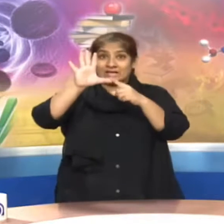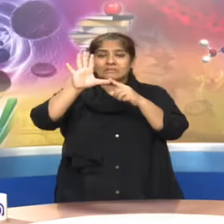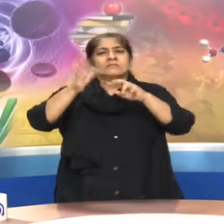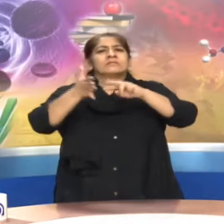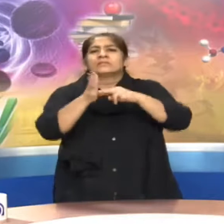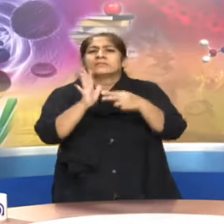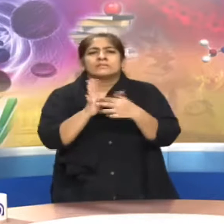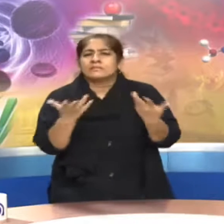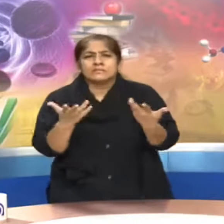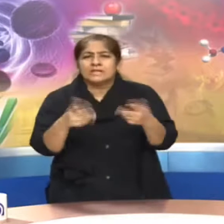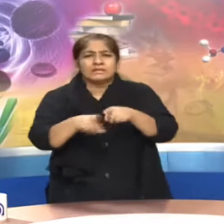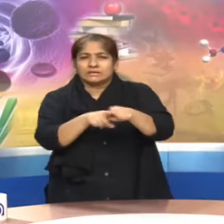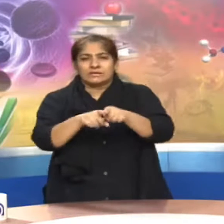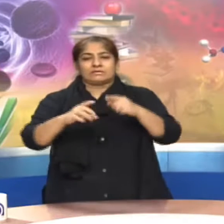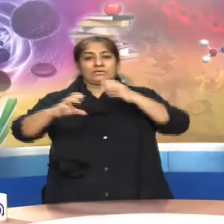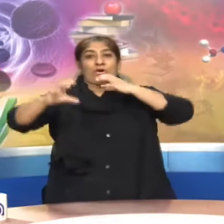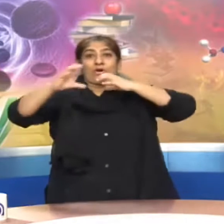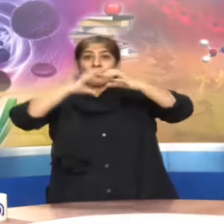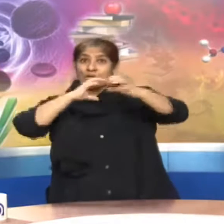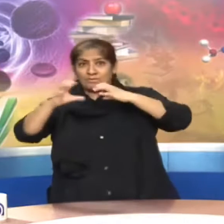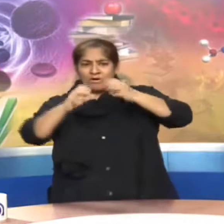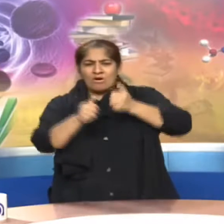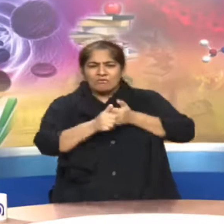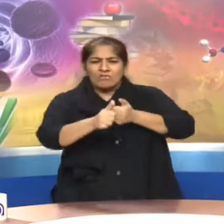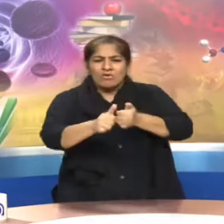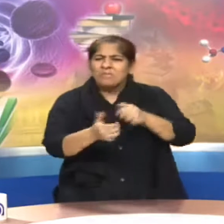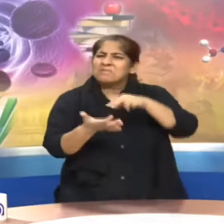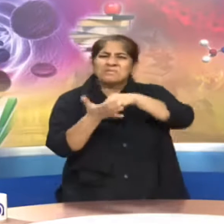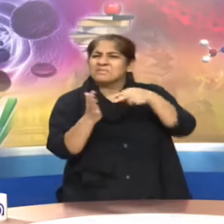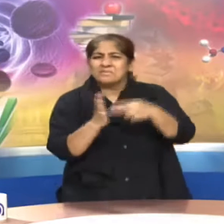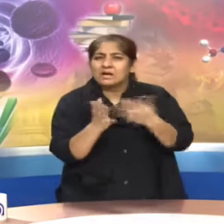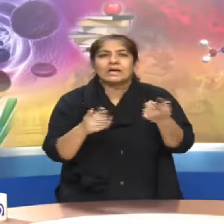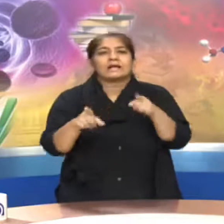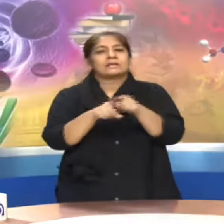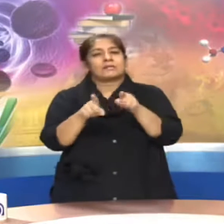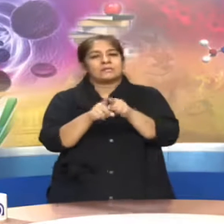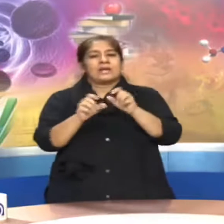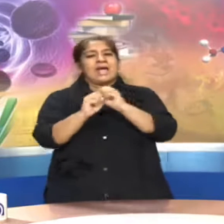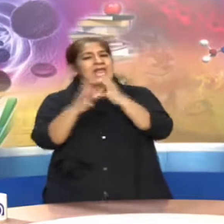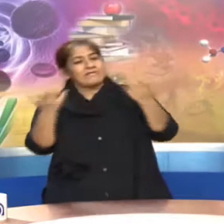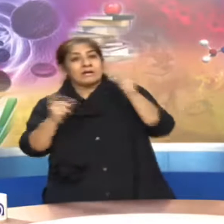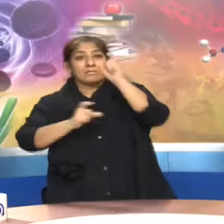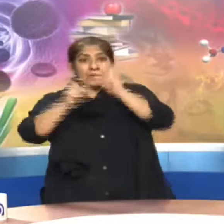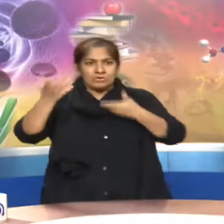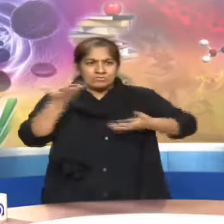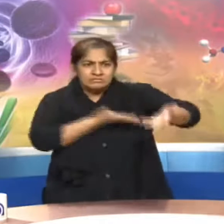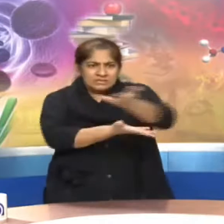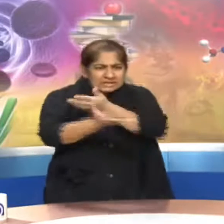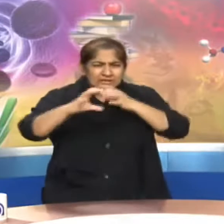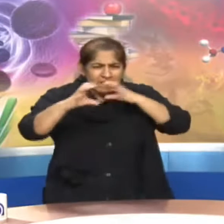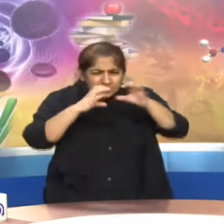The fifth point explains the communication should be like a follow-up